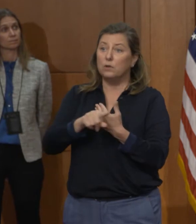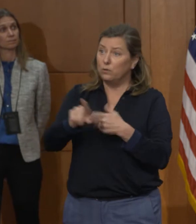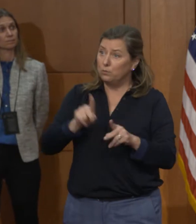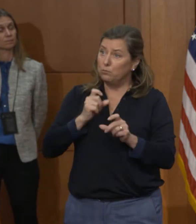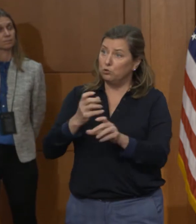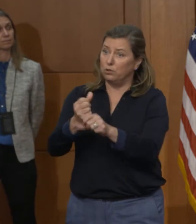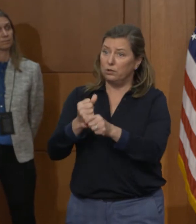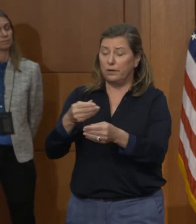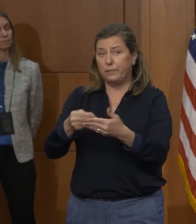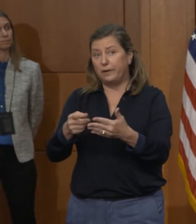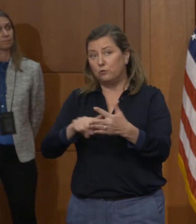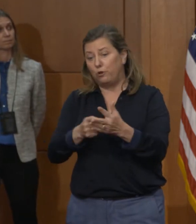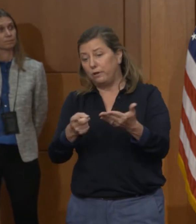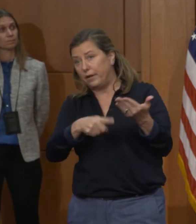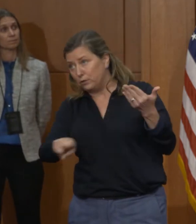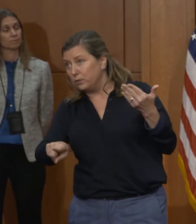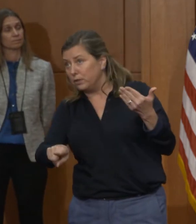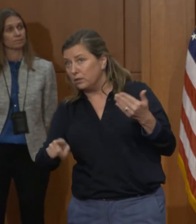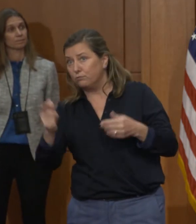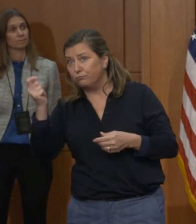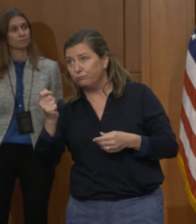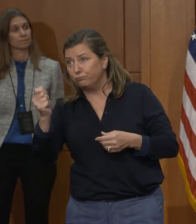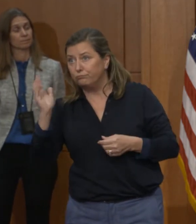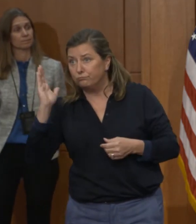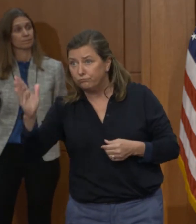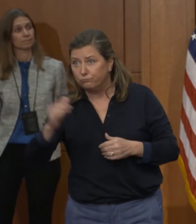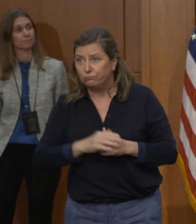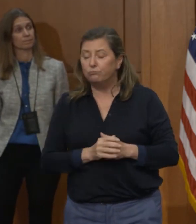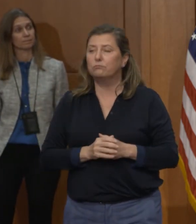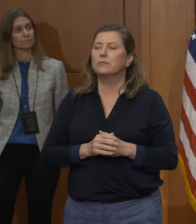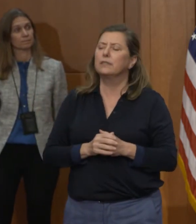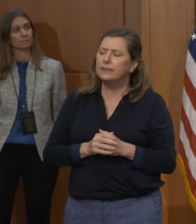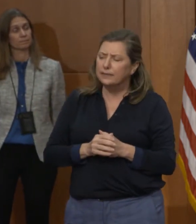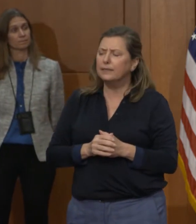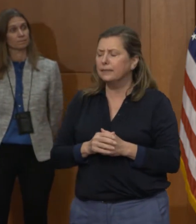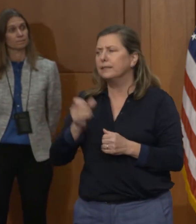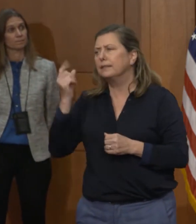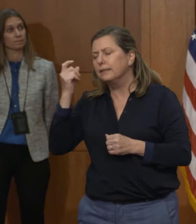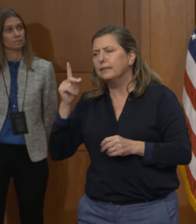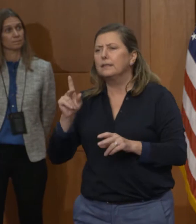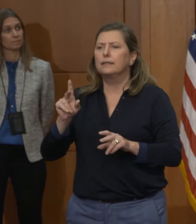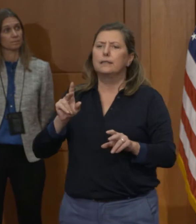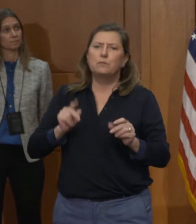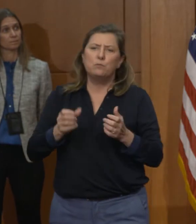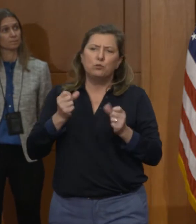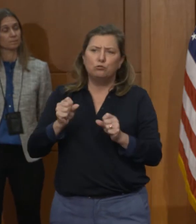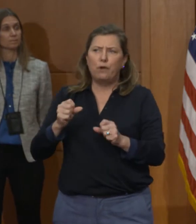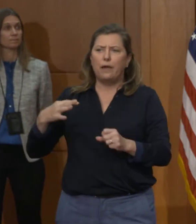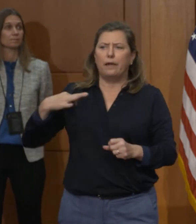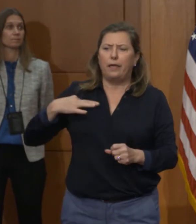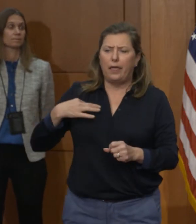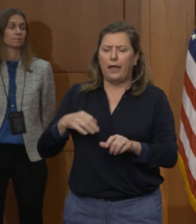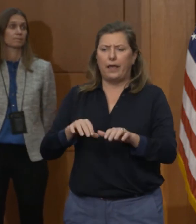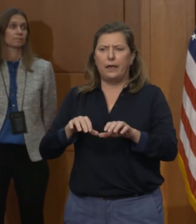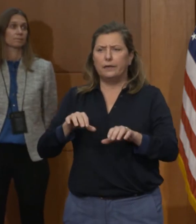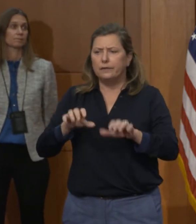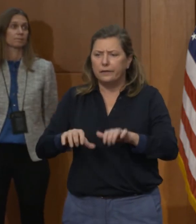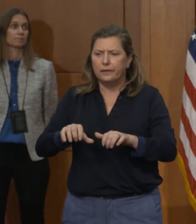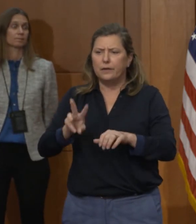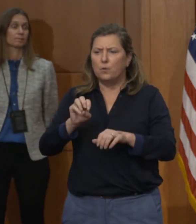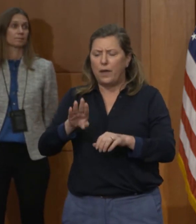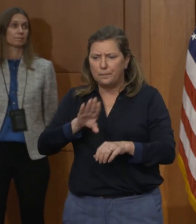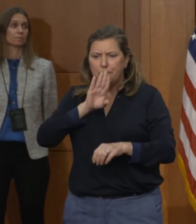of next week. While I understand many people have been frustrated by website difficulties and wait